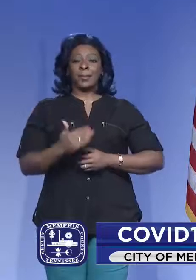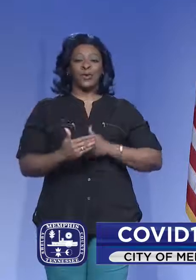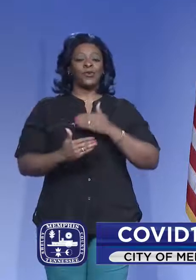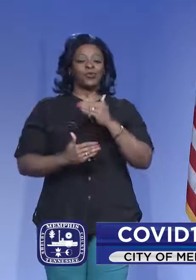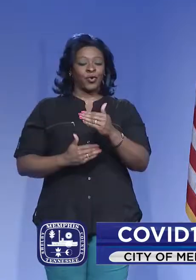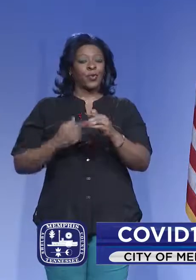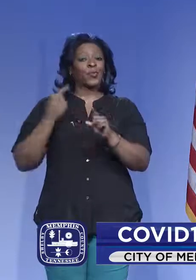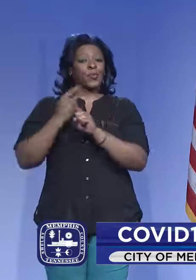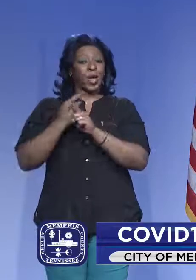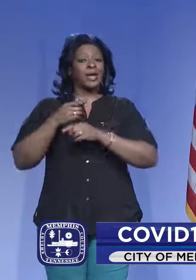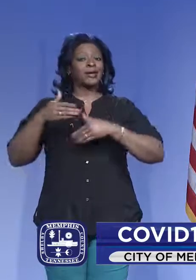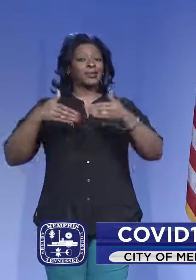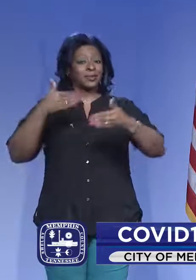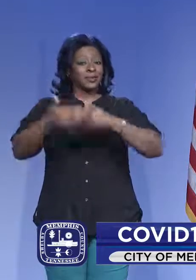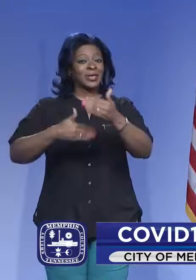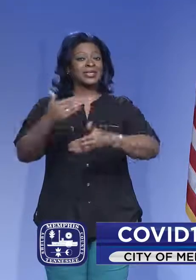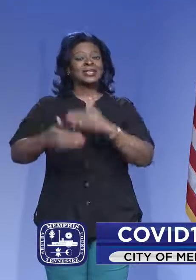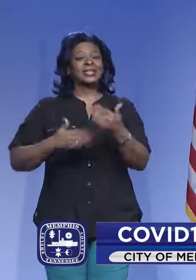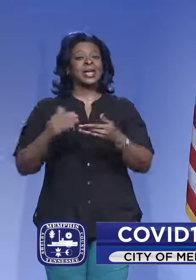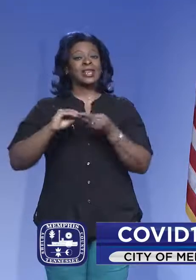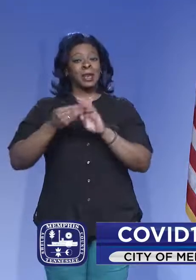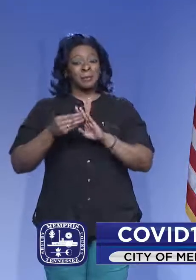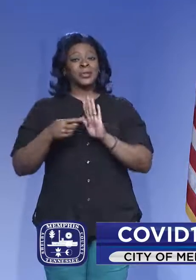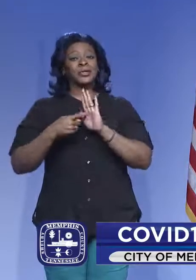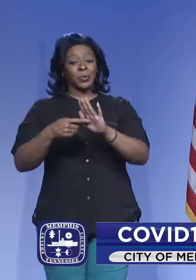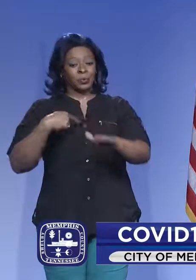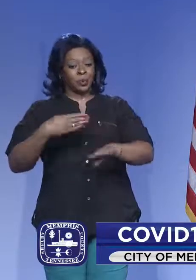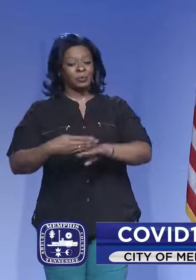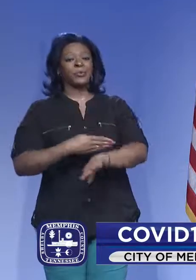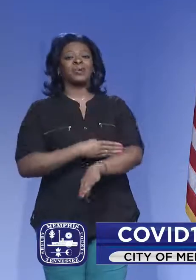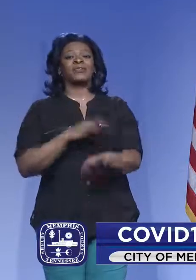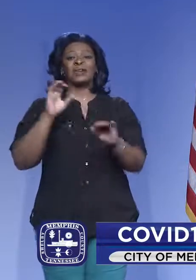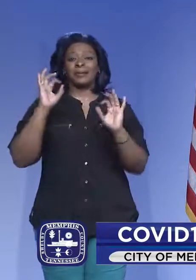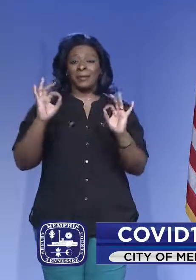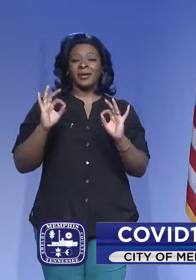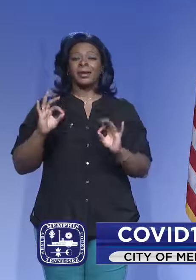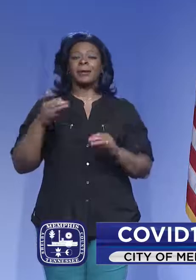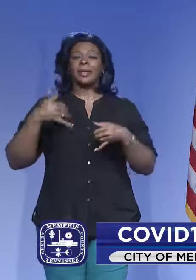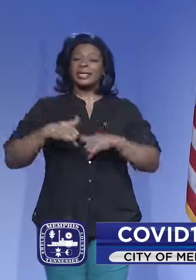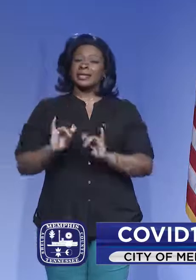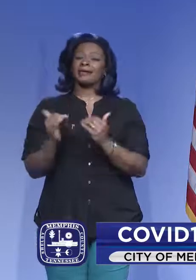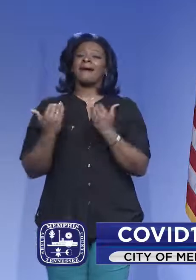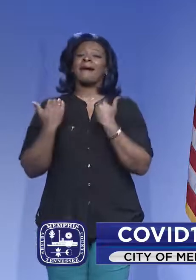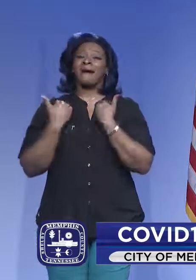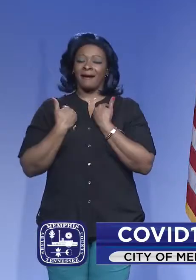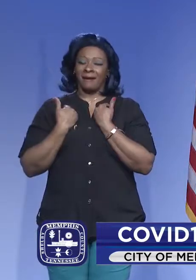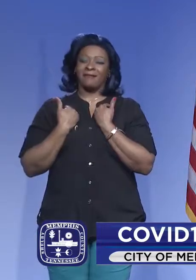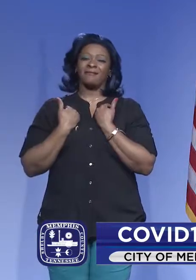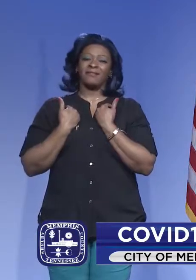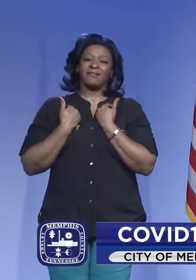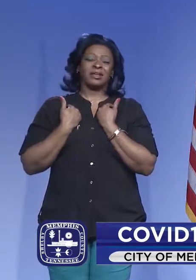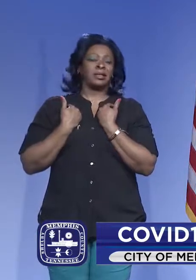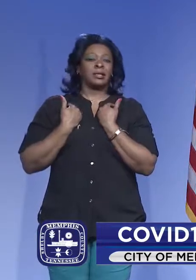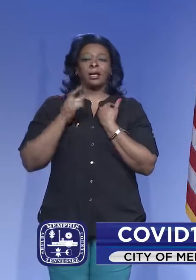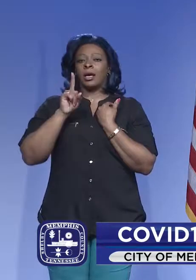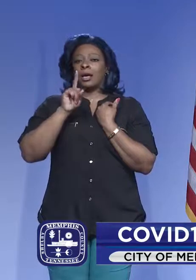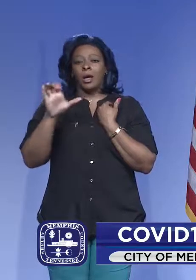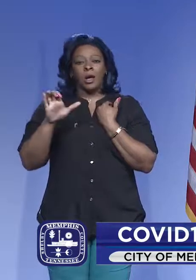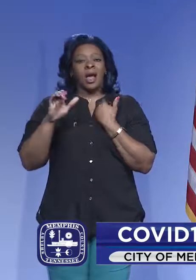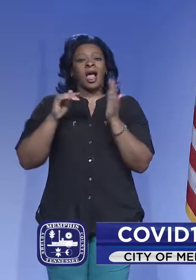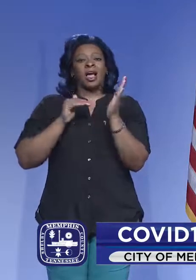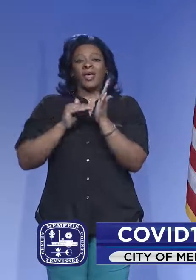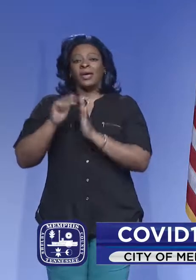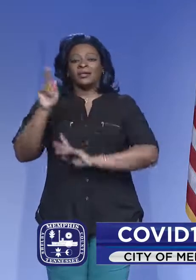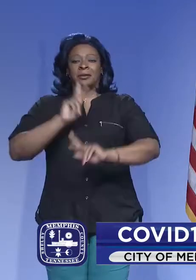right direction, and the numbers suggest that we are moving in the right direction. But we still have hundreds of thousands of